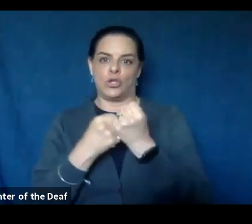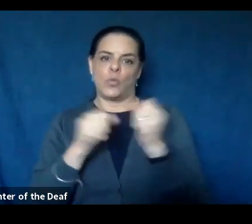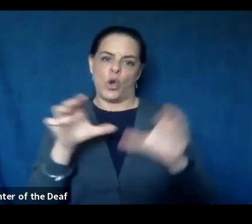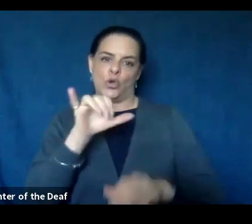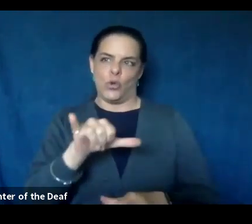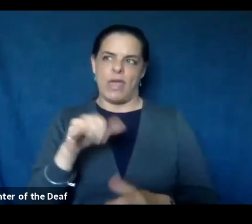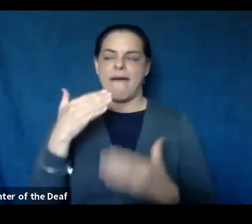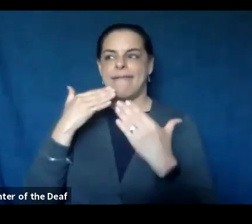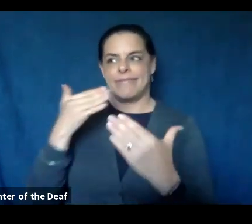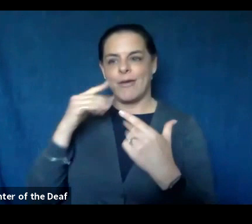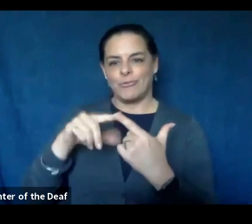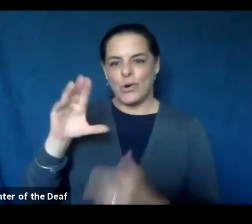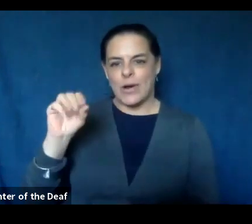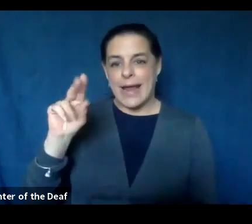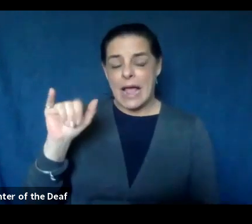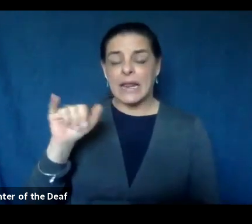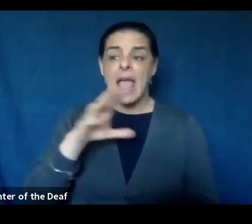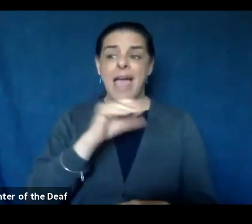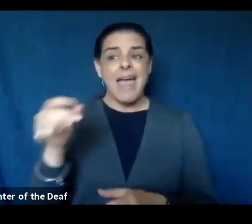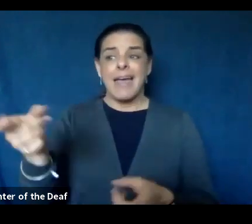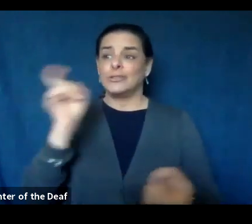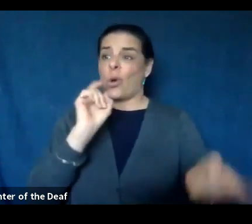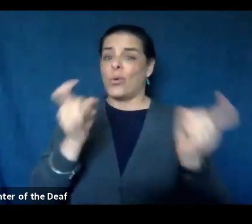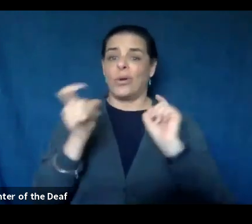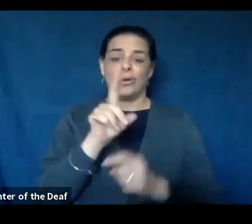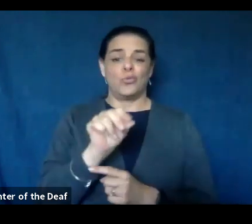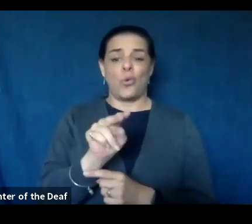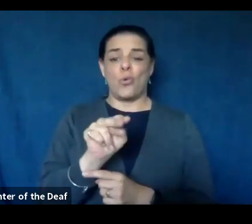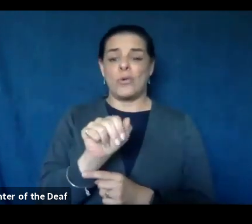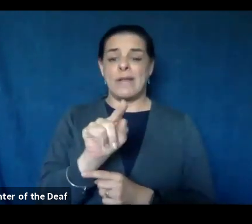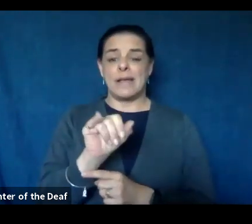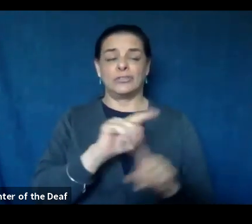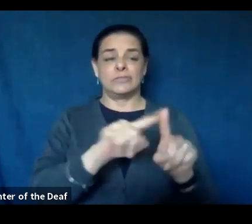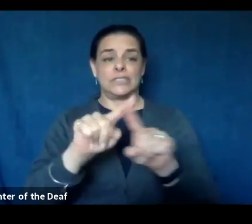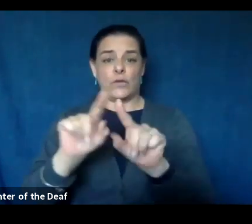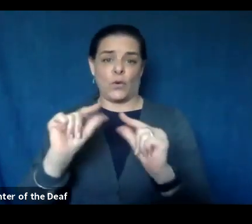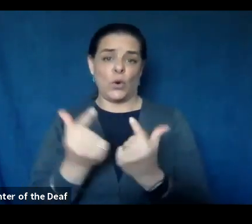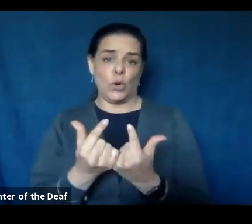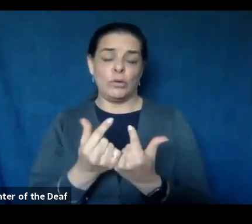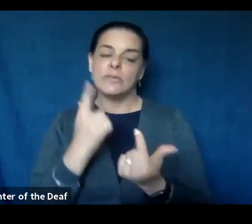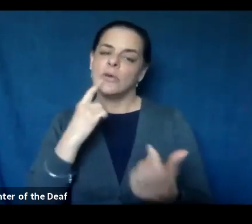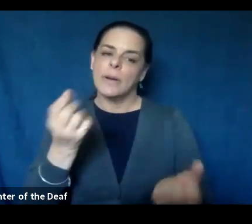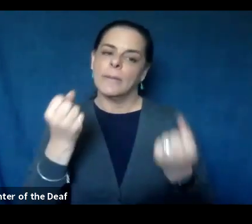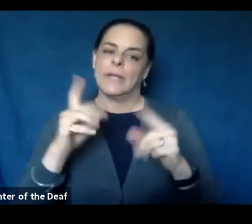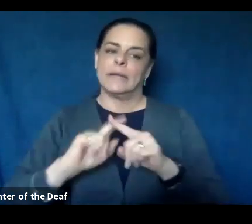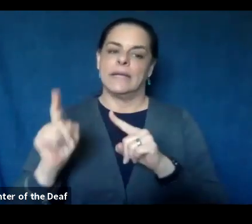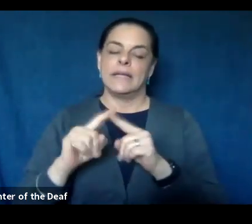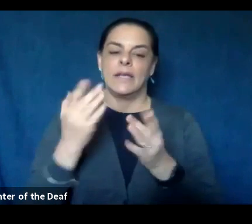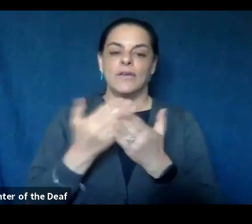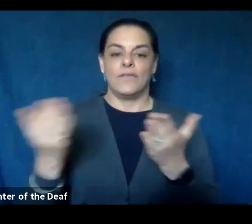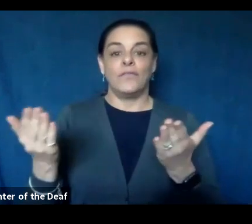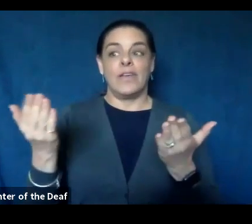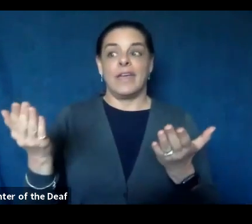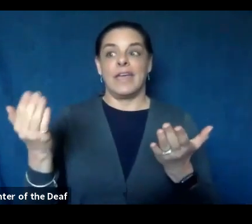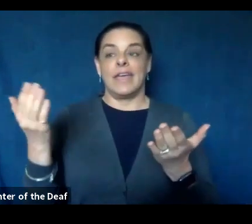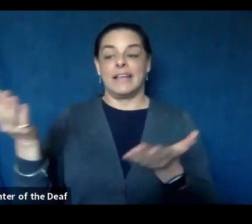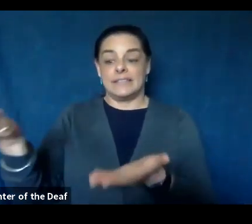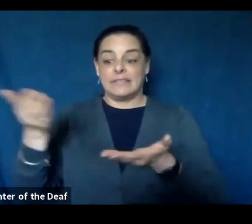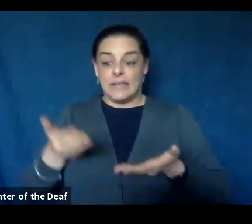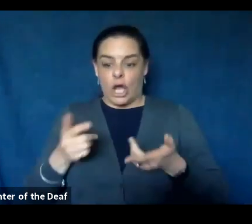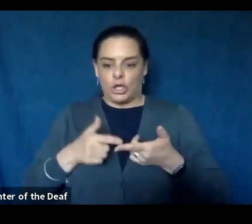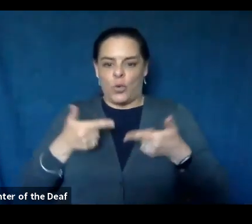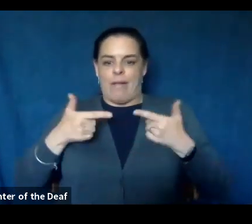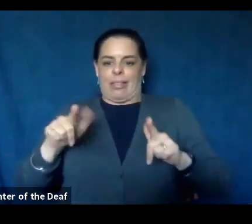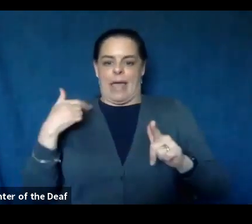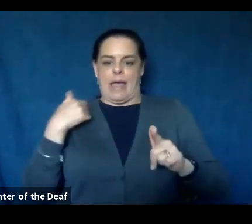for that. And then we've had donations for different things as well from different groups. So there's a lot of different things that have come in to be able to allow us to get to this